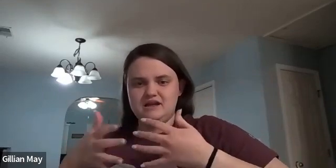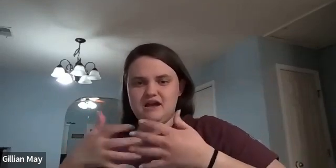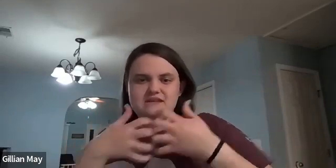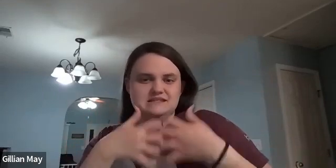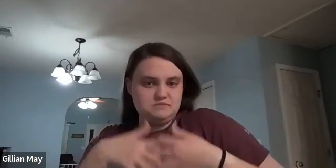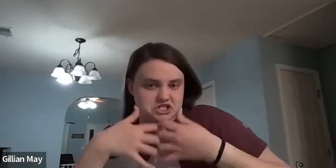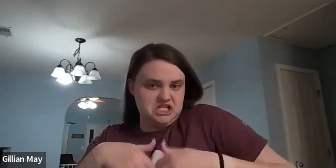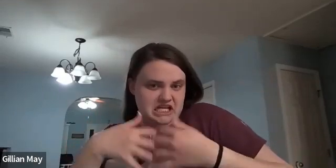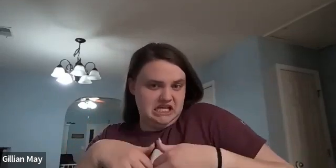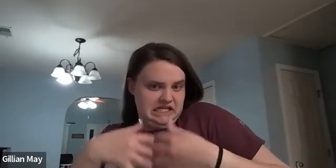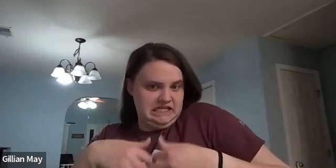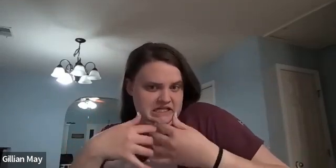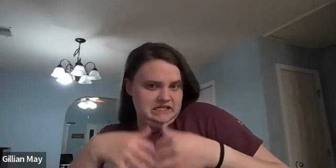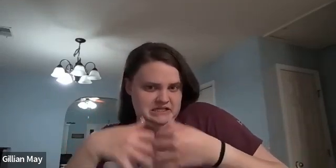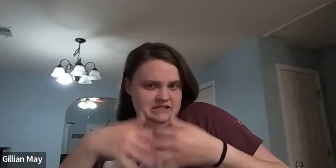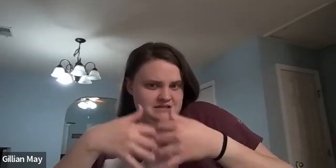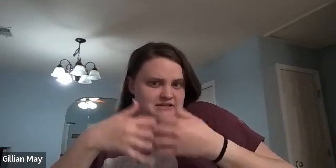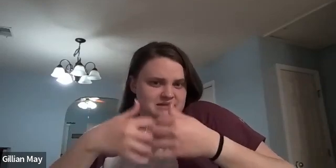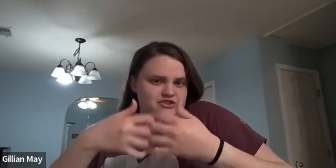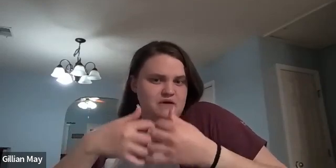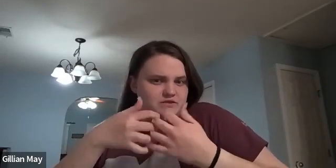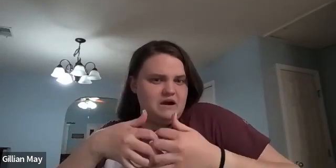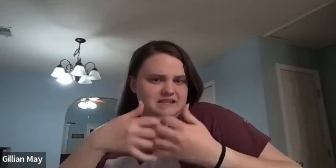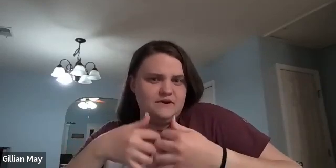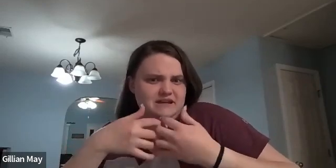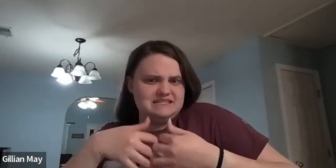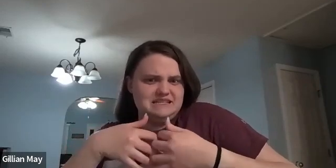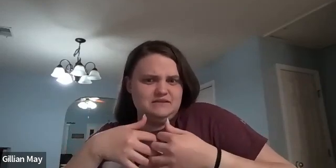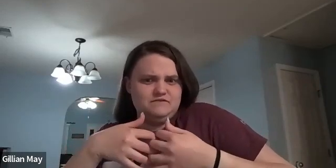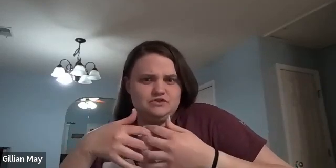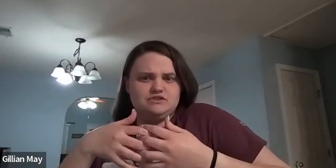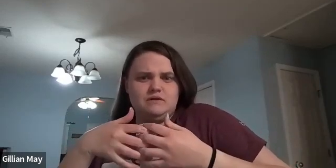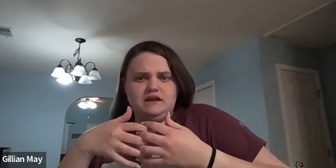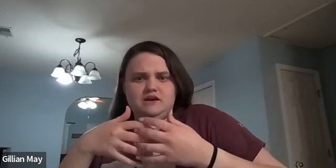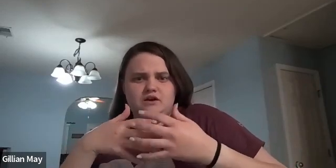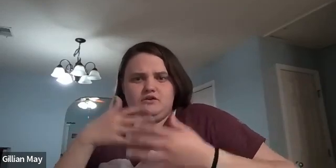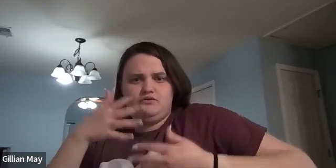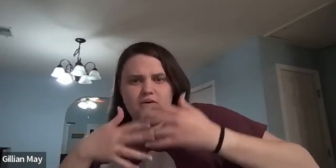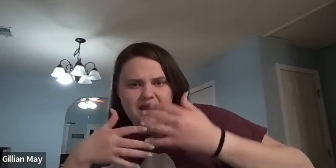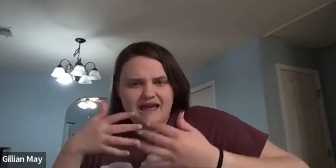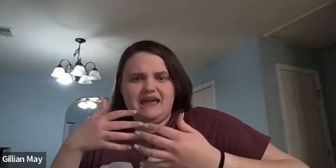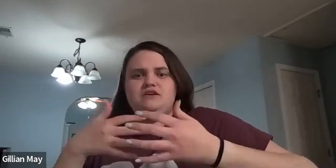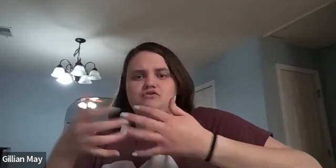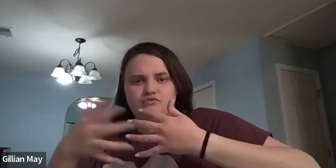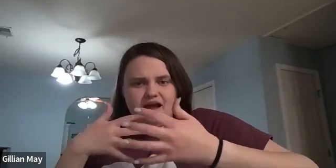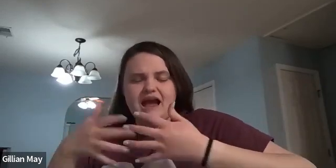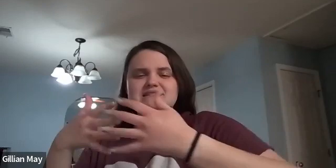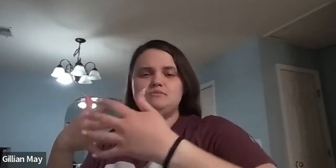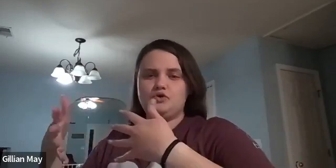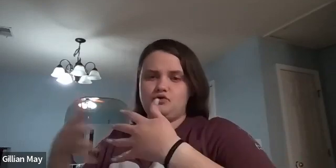Yeah, this is machine. So that's why it's very easy to confuse. So like gray. I see more